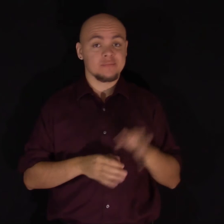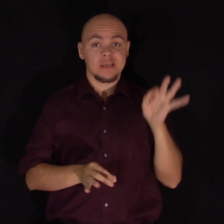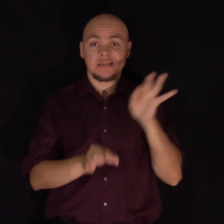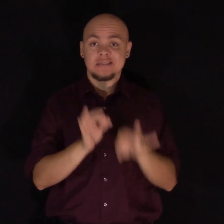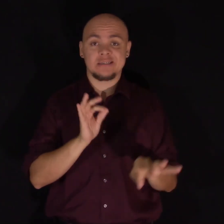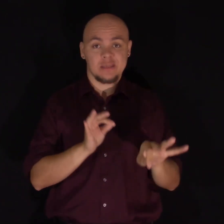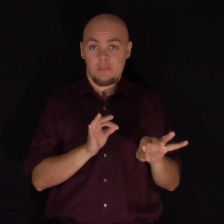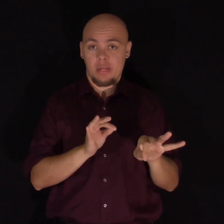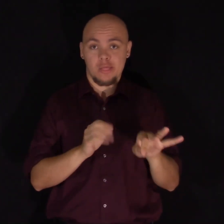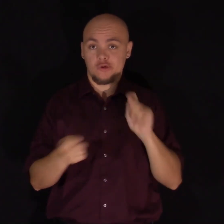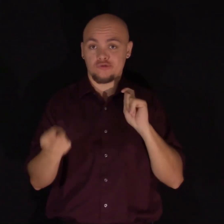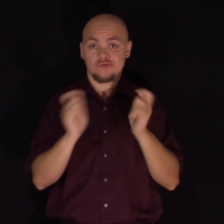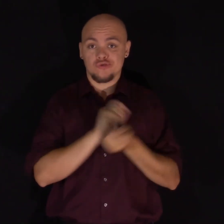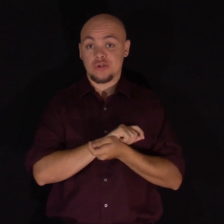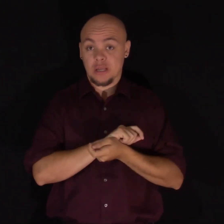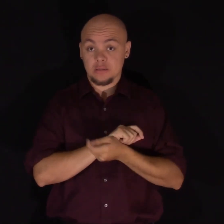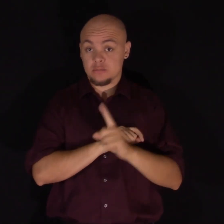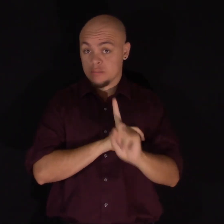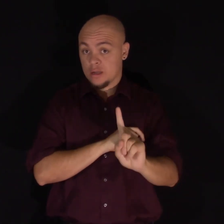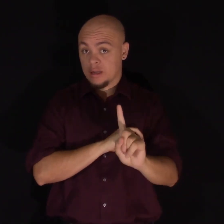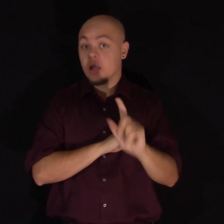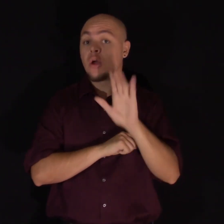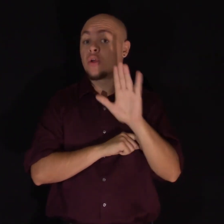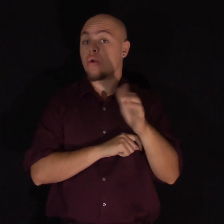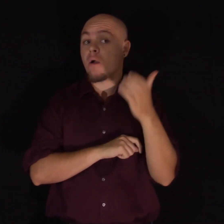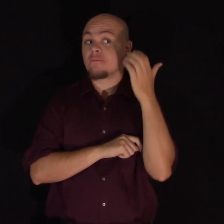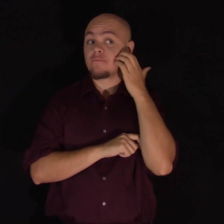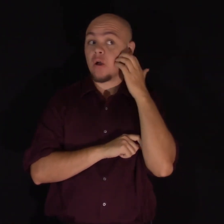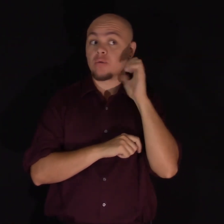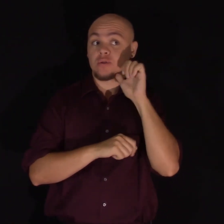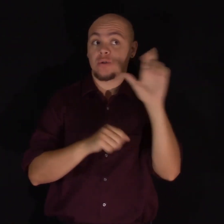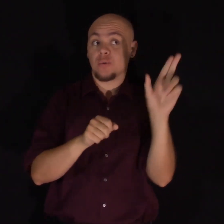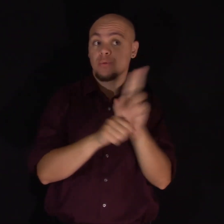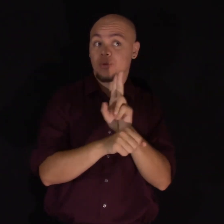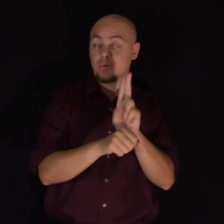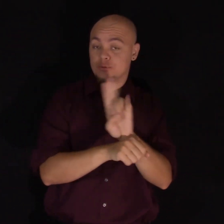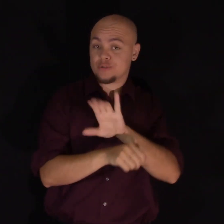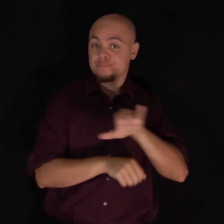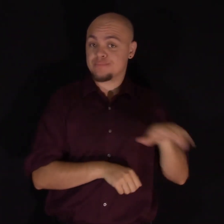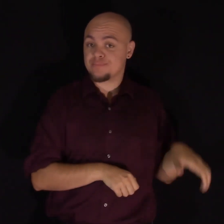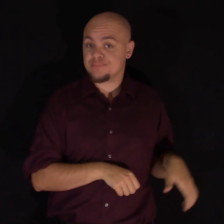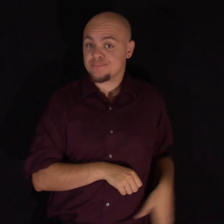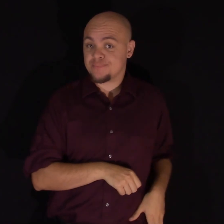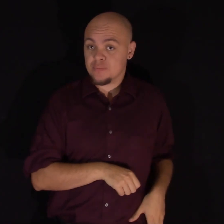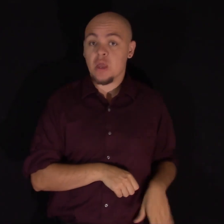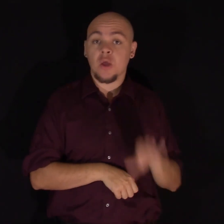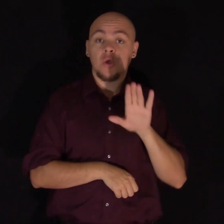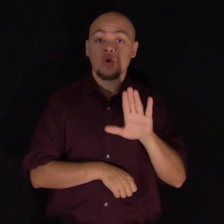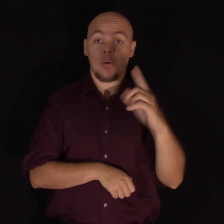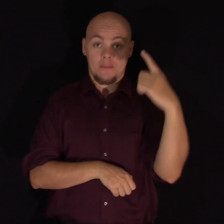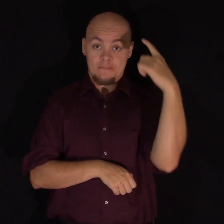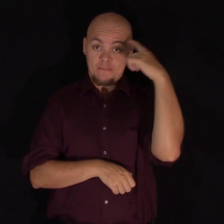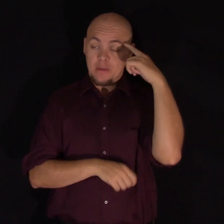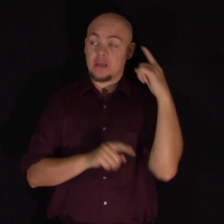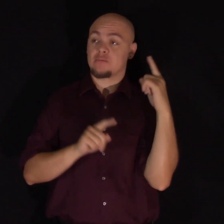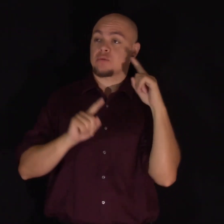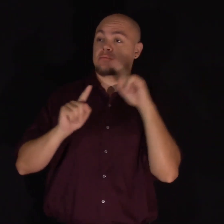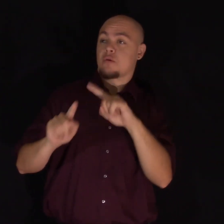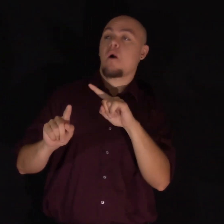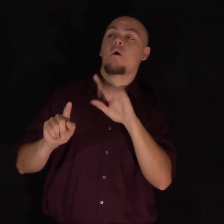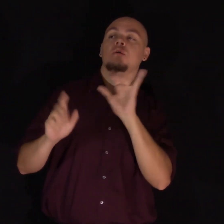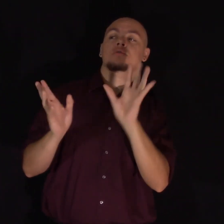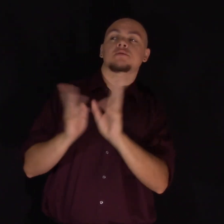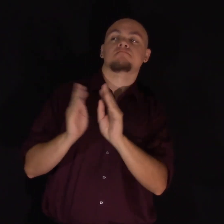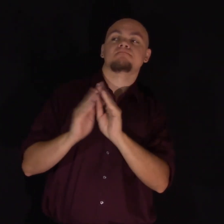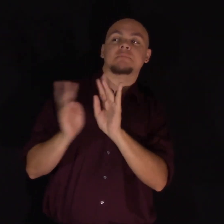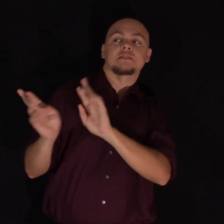simple change, but if you don't use your phone during that walk, your mind will go to the meeting that you're about to attend. It'll